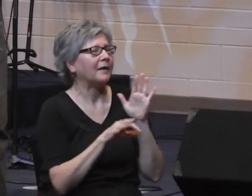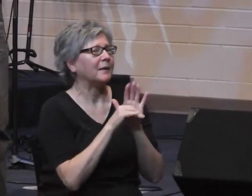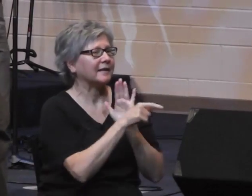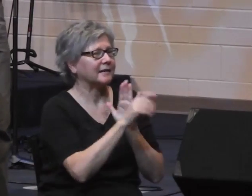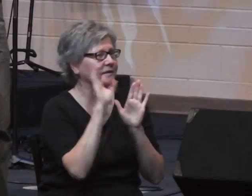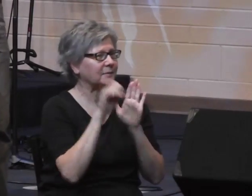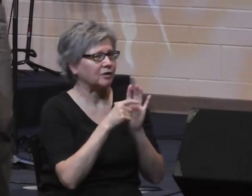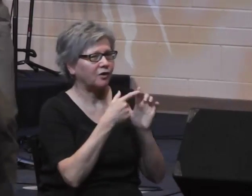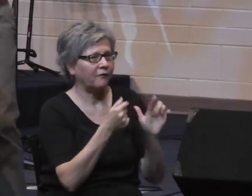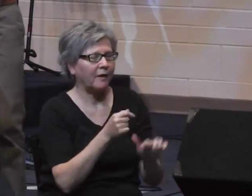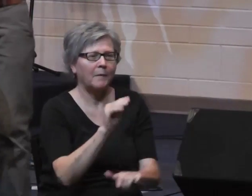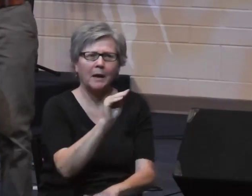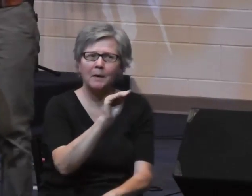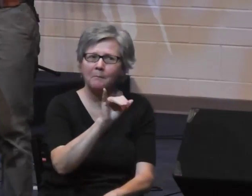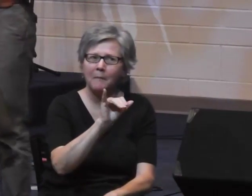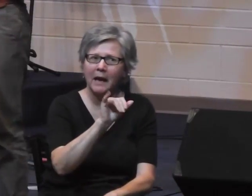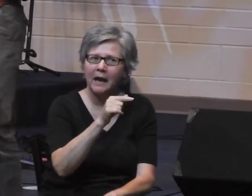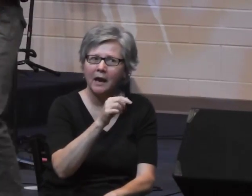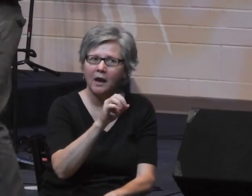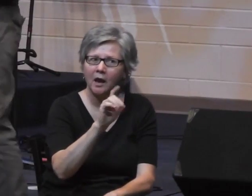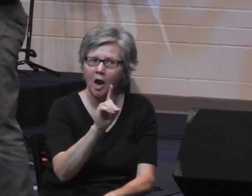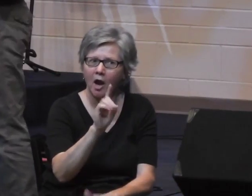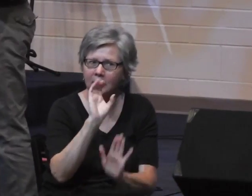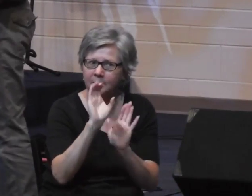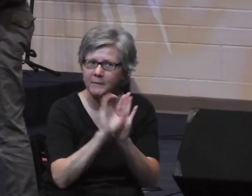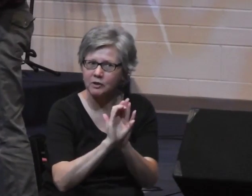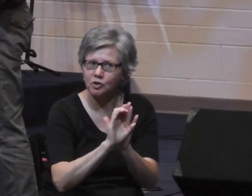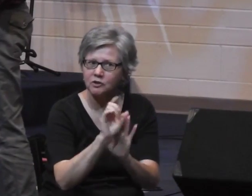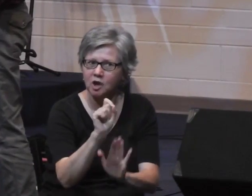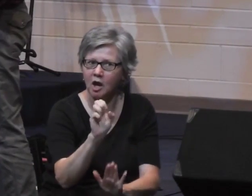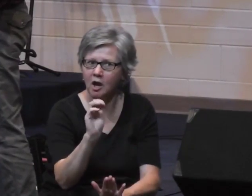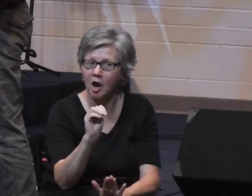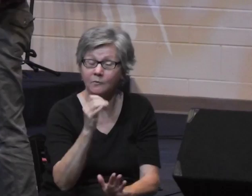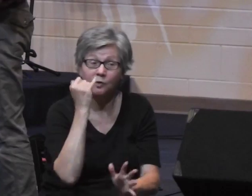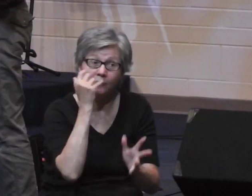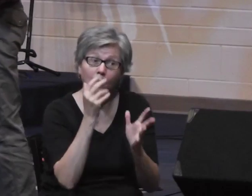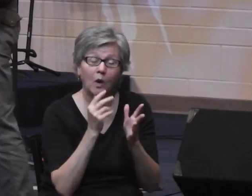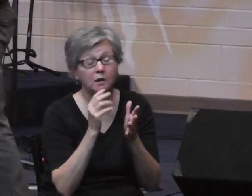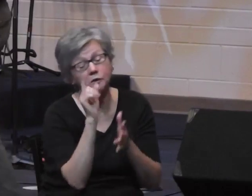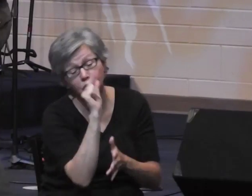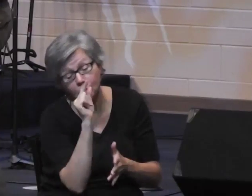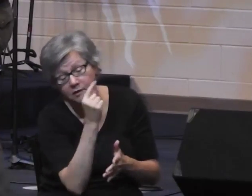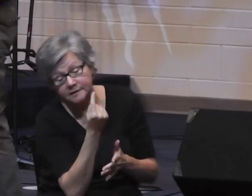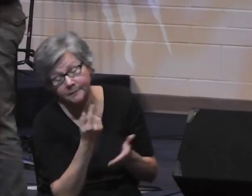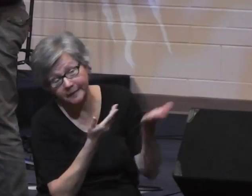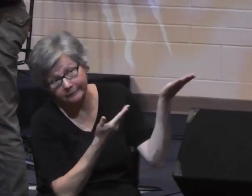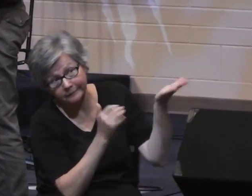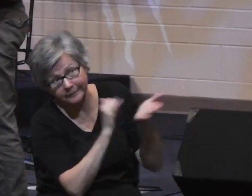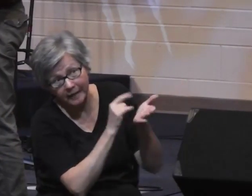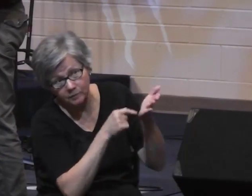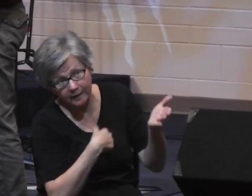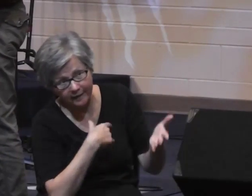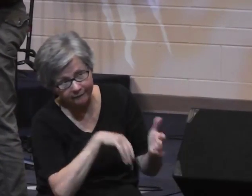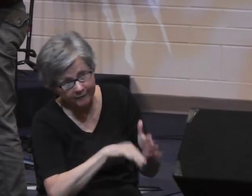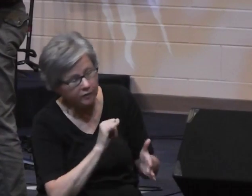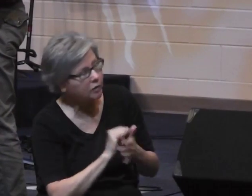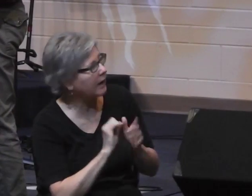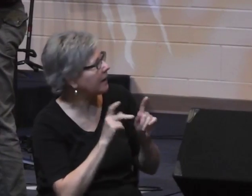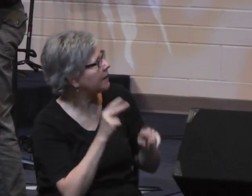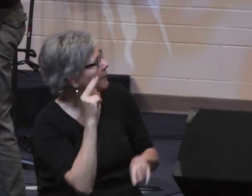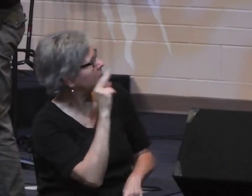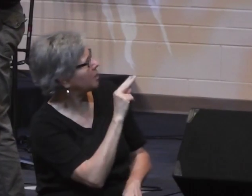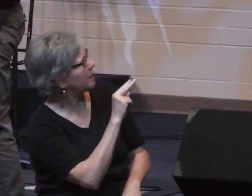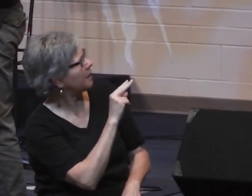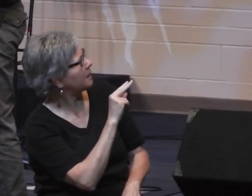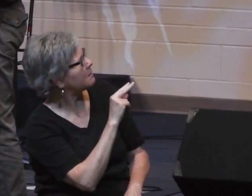mygodpictures.com. So, if you're looking for something fun to do, go look at mygodpictures.com. There's another one. I was like, is that